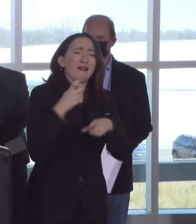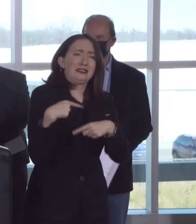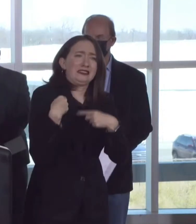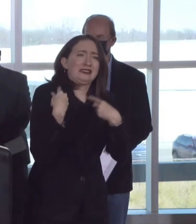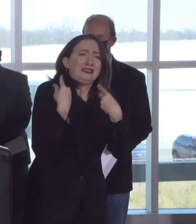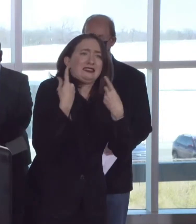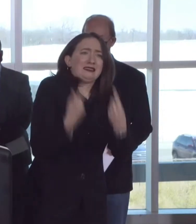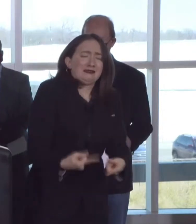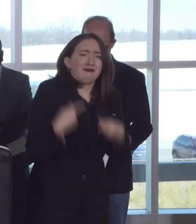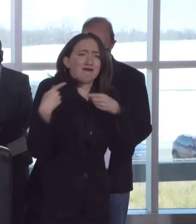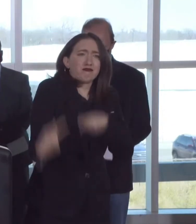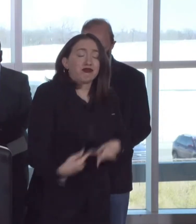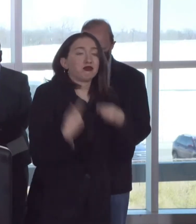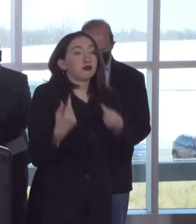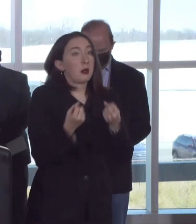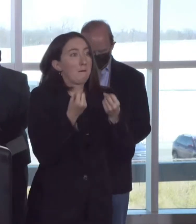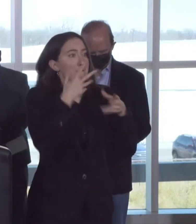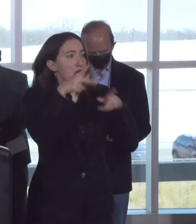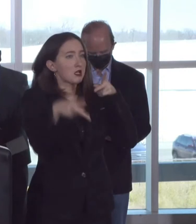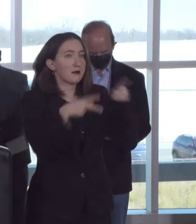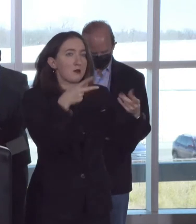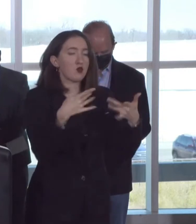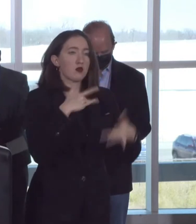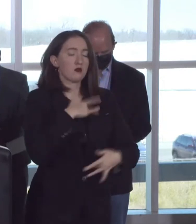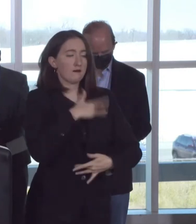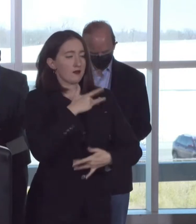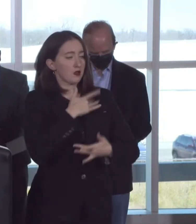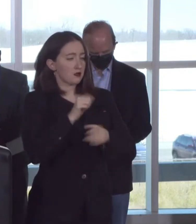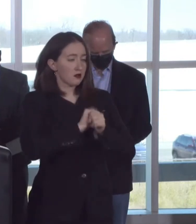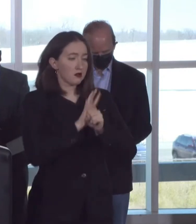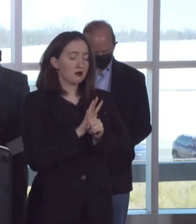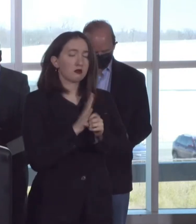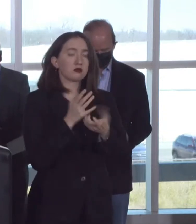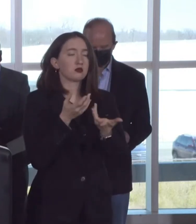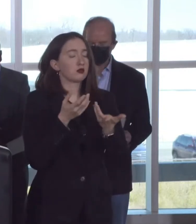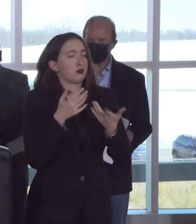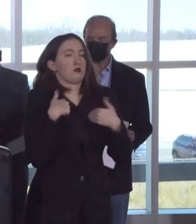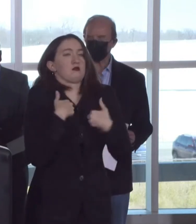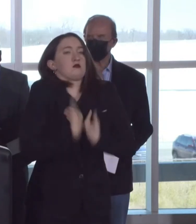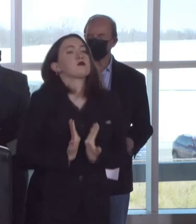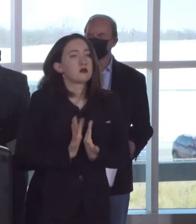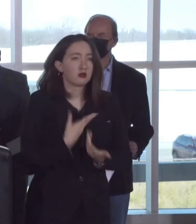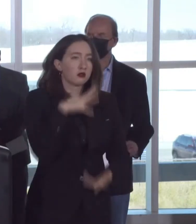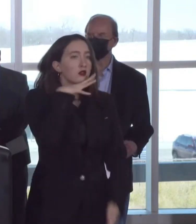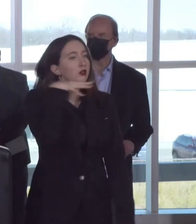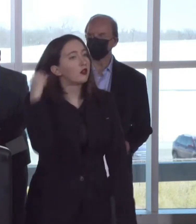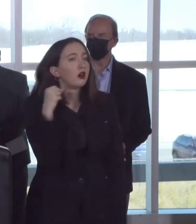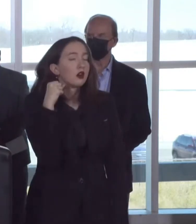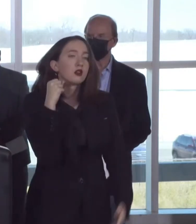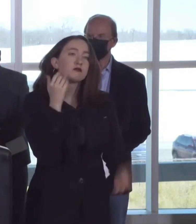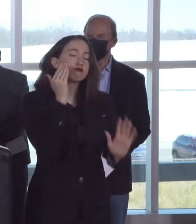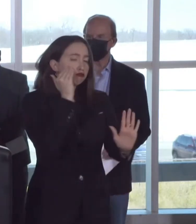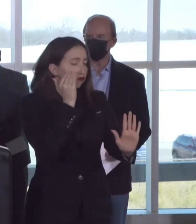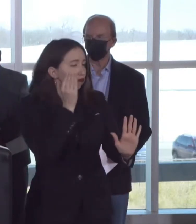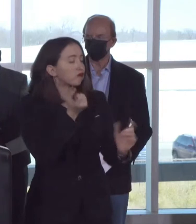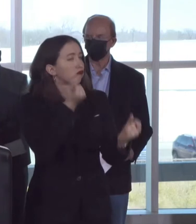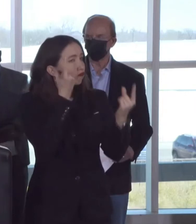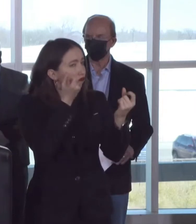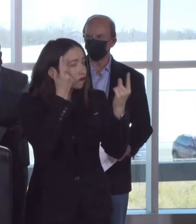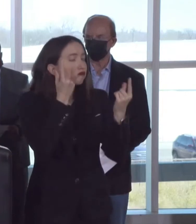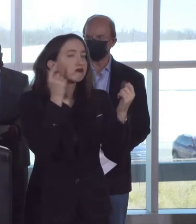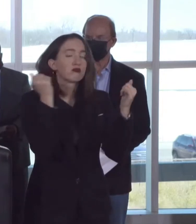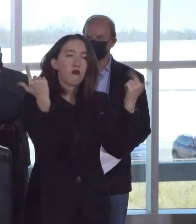experiencing pandemic fatigue that affects you emotionally, mentally, and physically. We're all human, and that's okay to